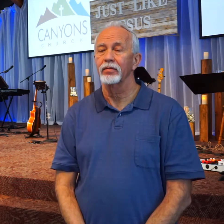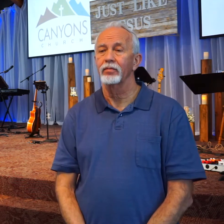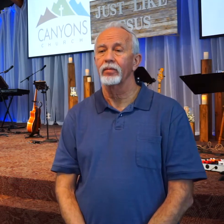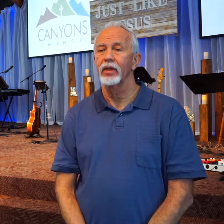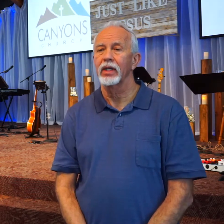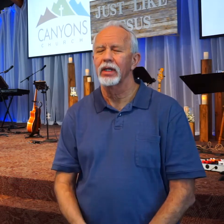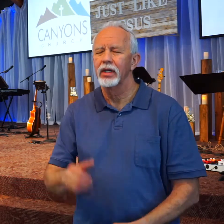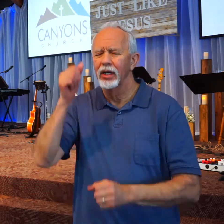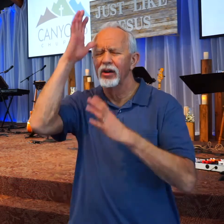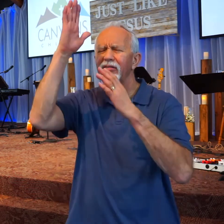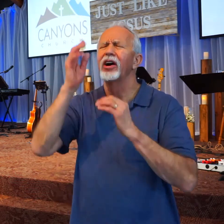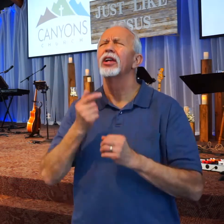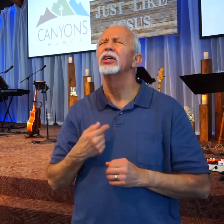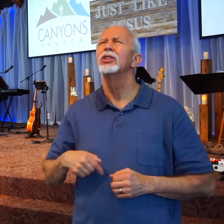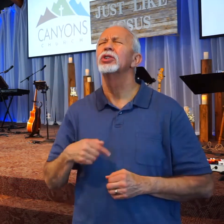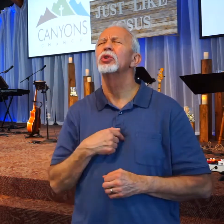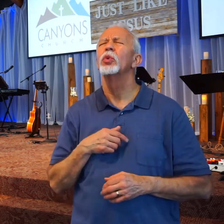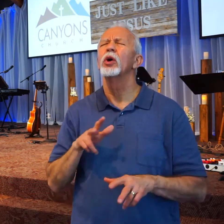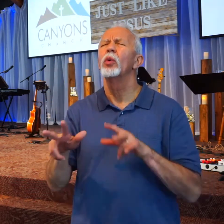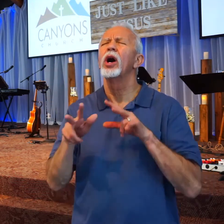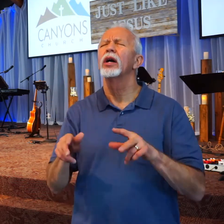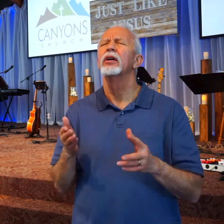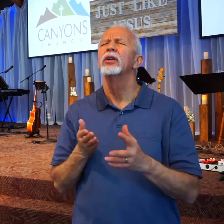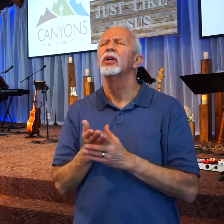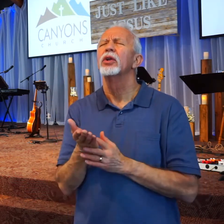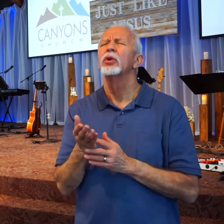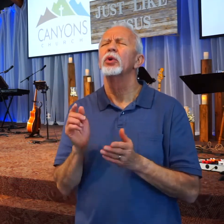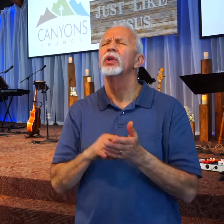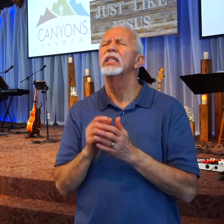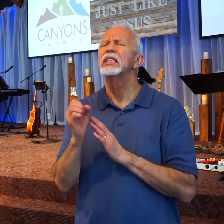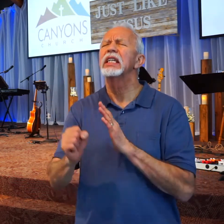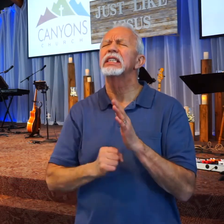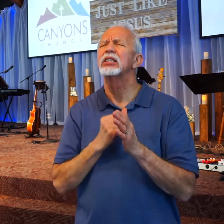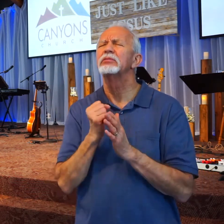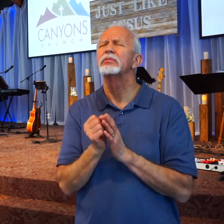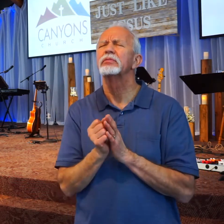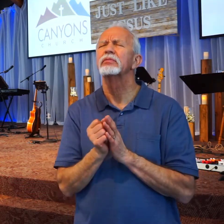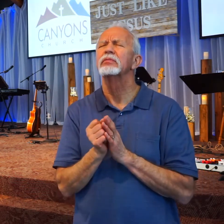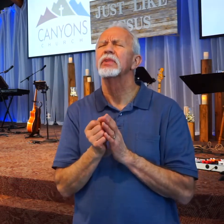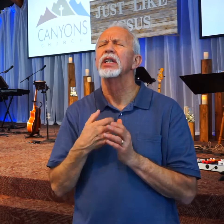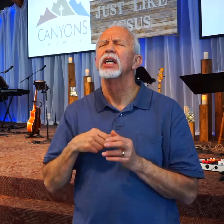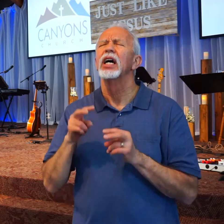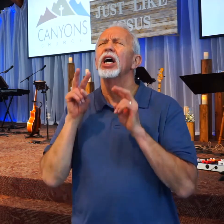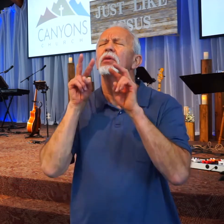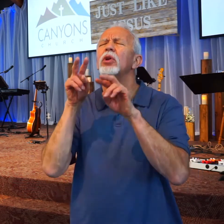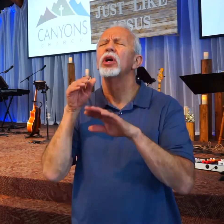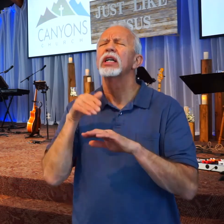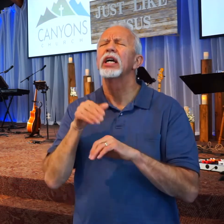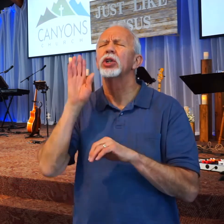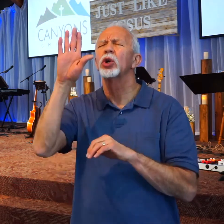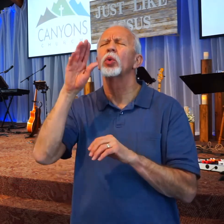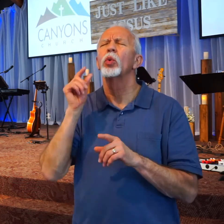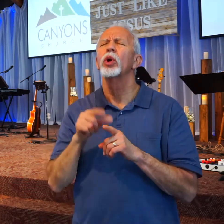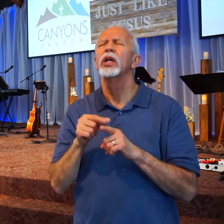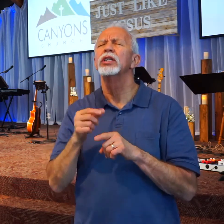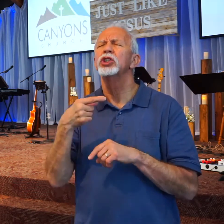And Father, as we have walked through this season, as we've looked at your word in Genesis,